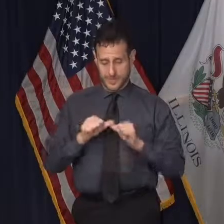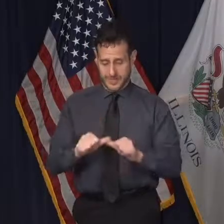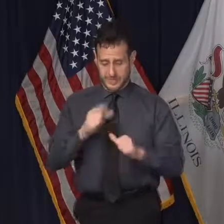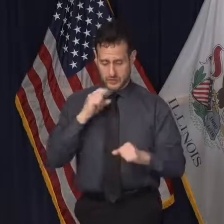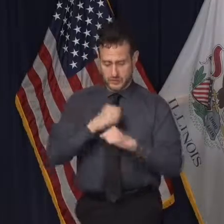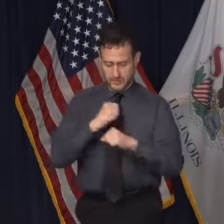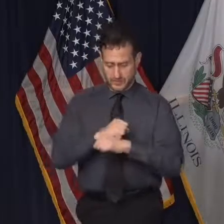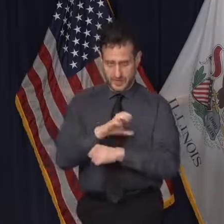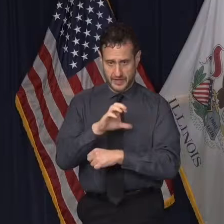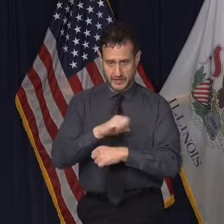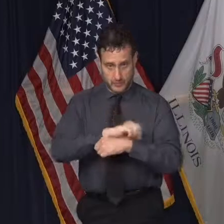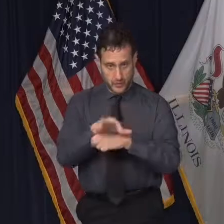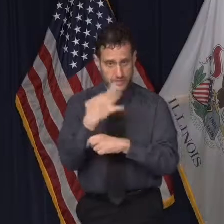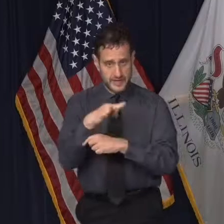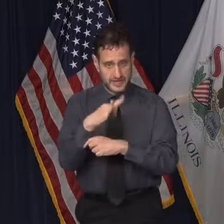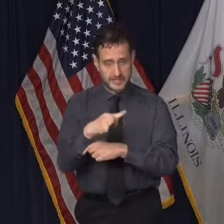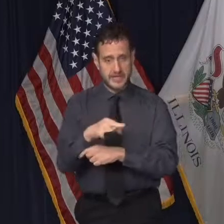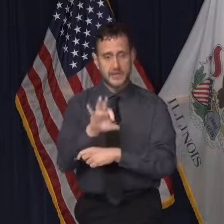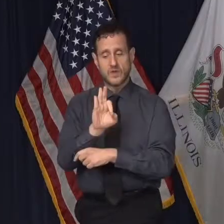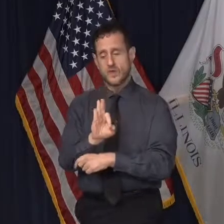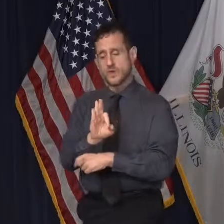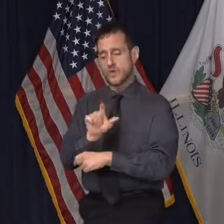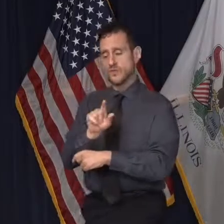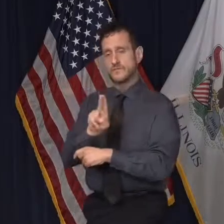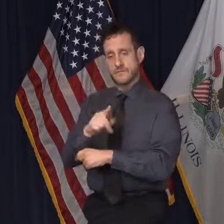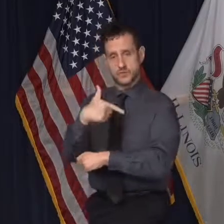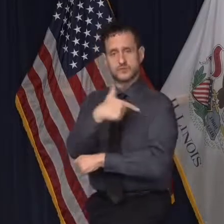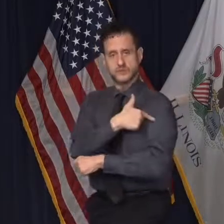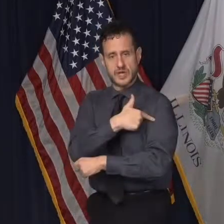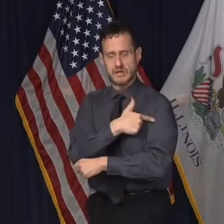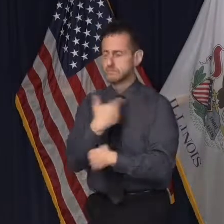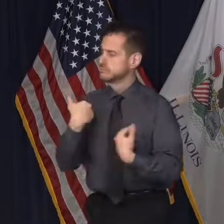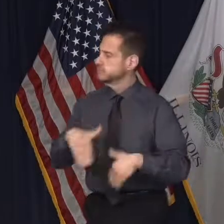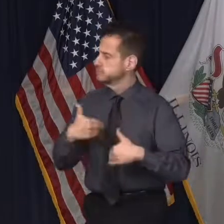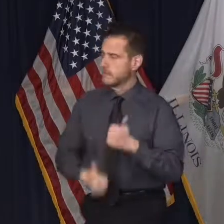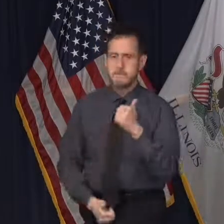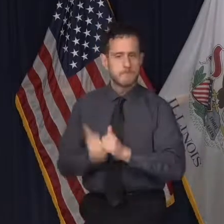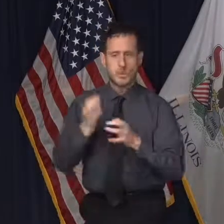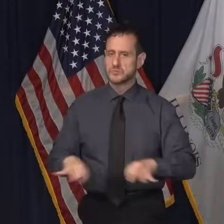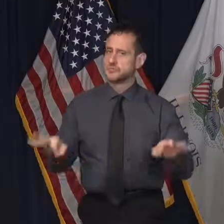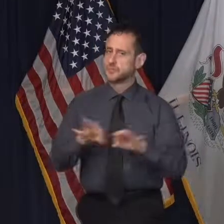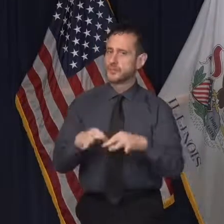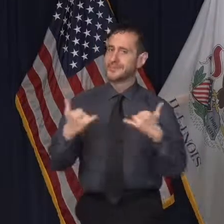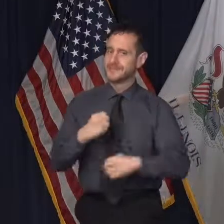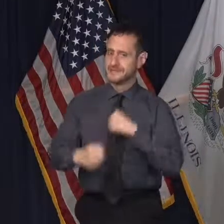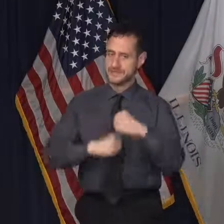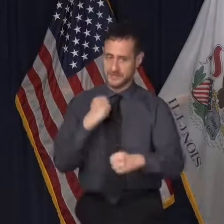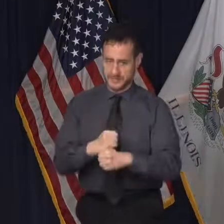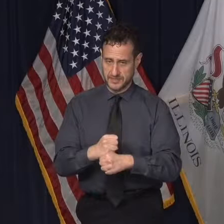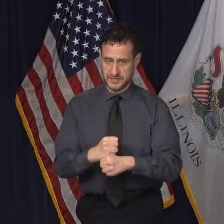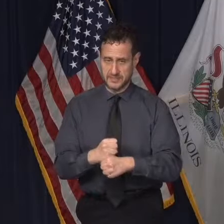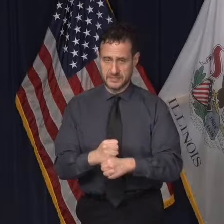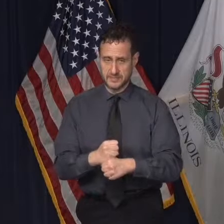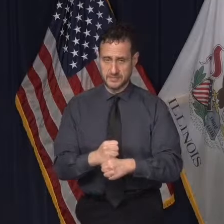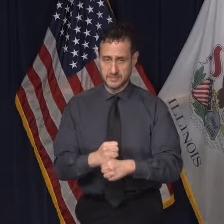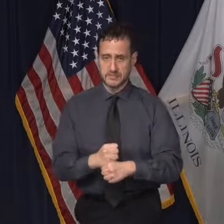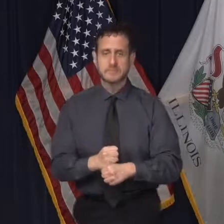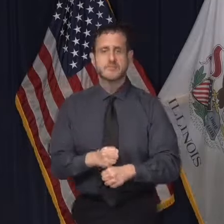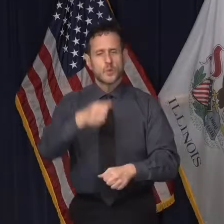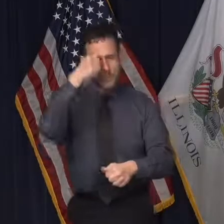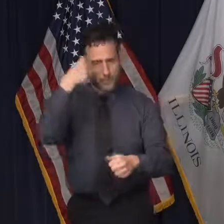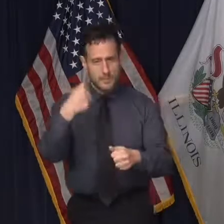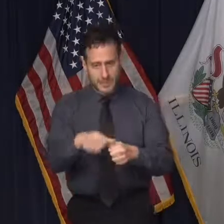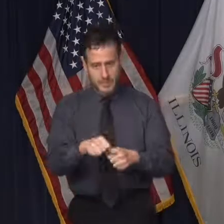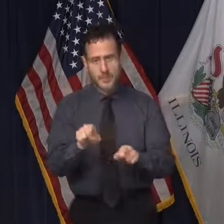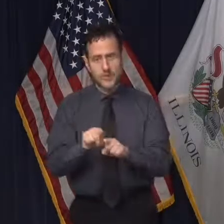your flu shot has never been more important. Before I turn over the podium, I want to remind everyone to fill out